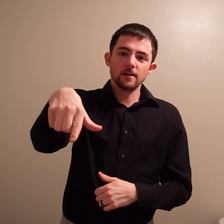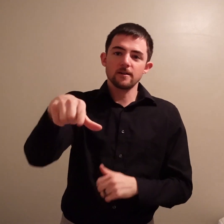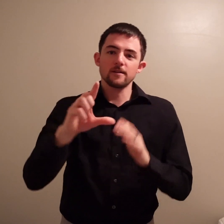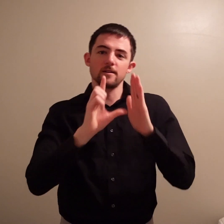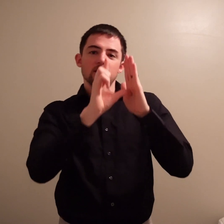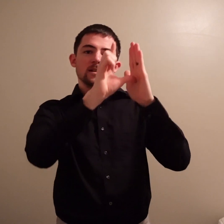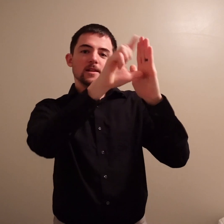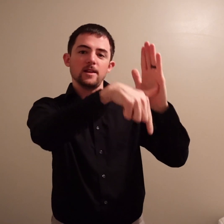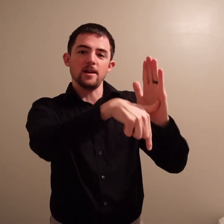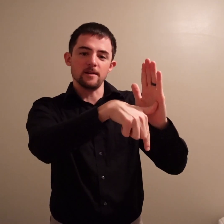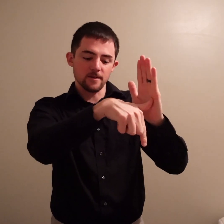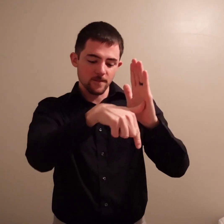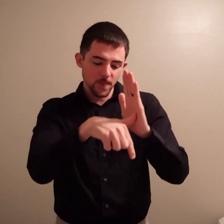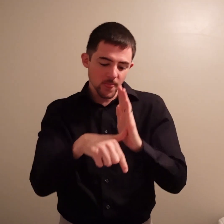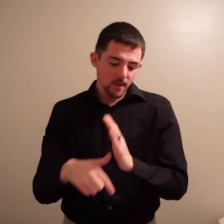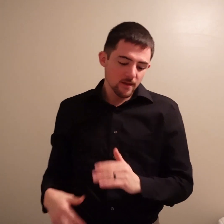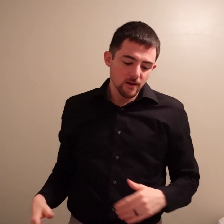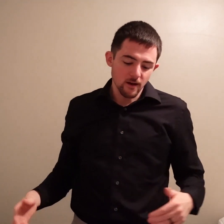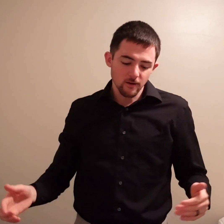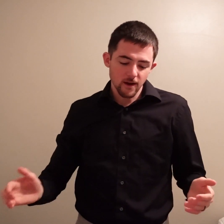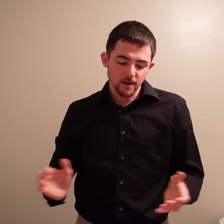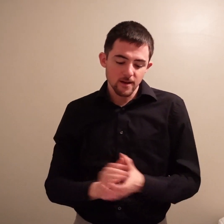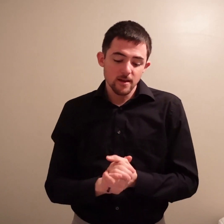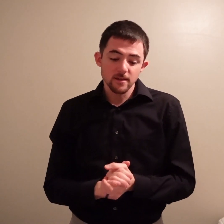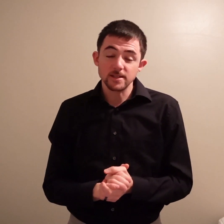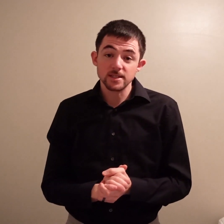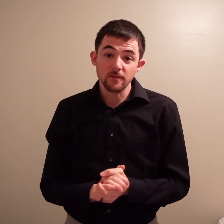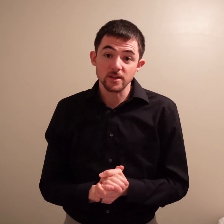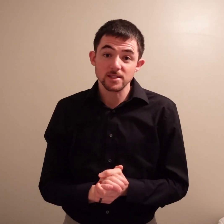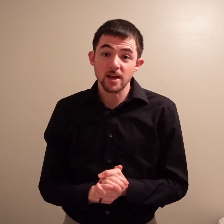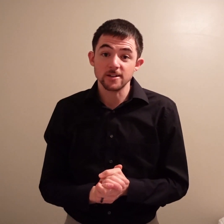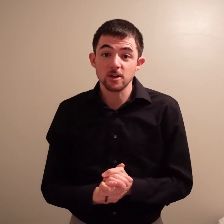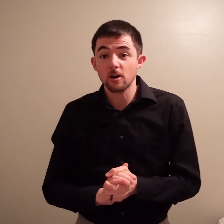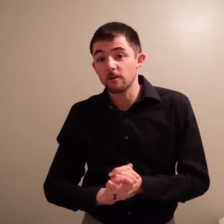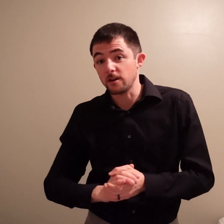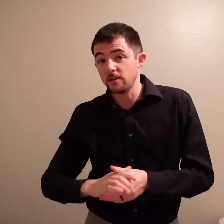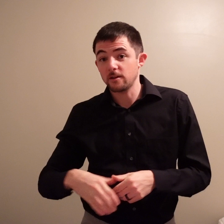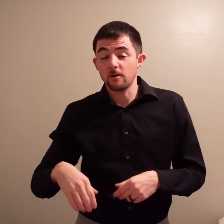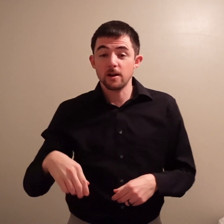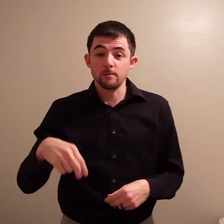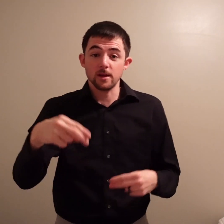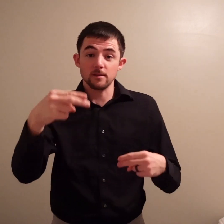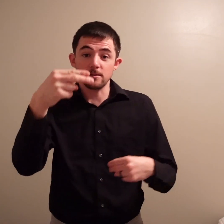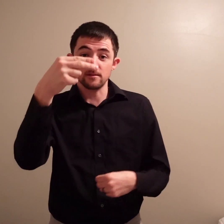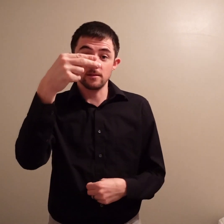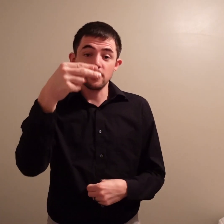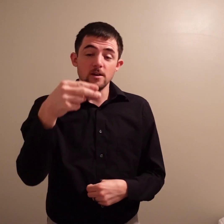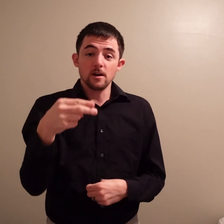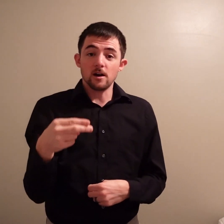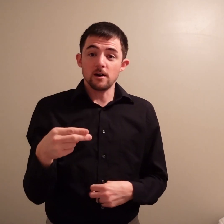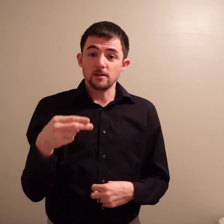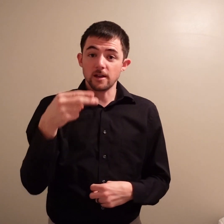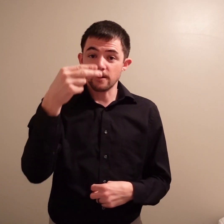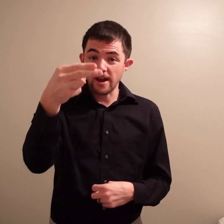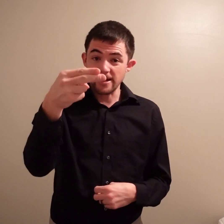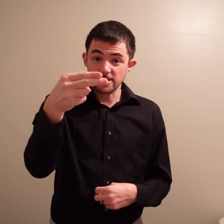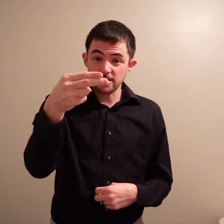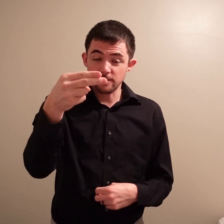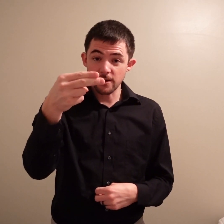later, later. All right. The 7th sign is hurry. Go ahead and make the letter H in American